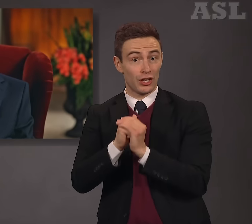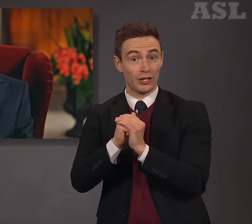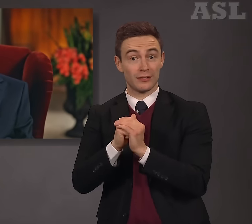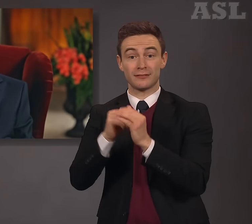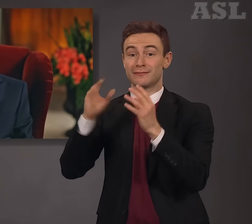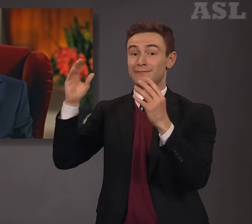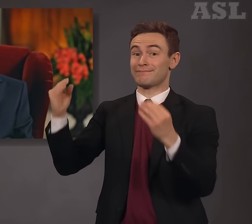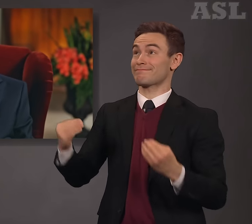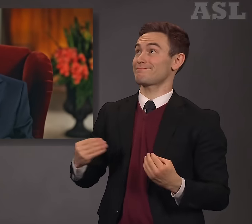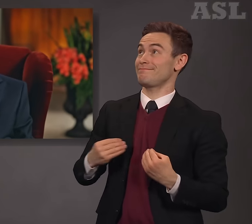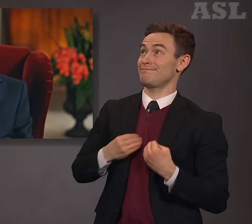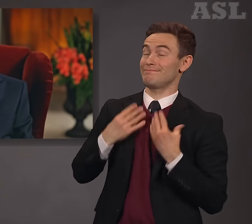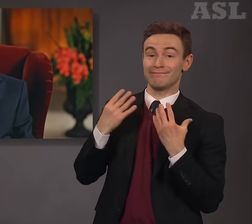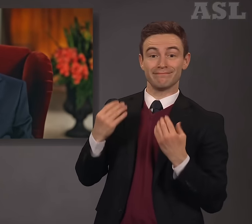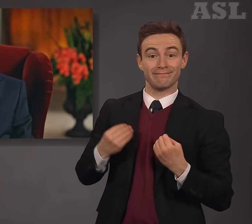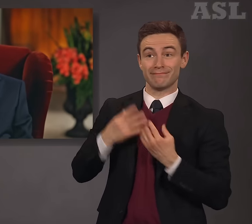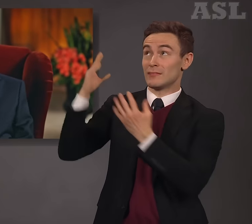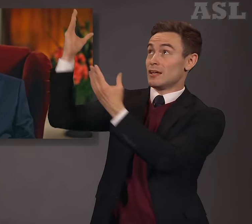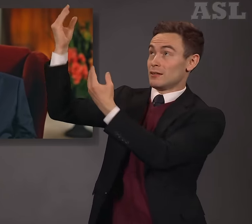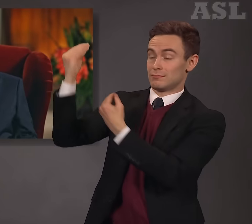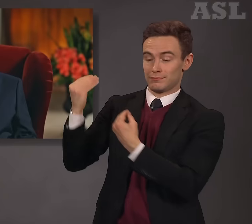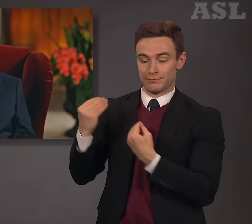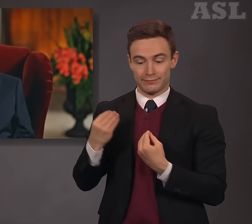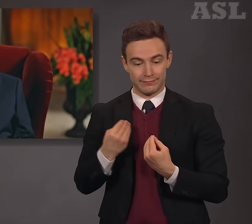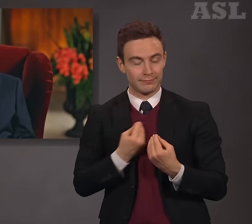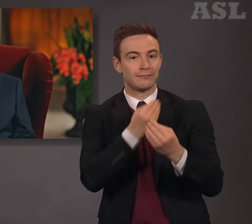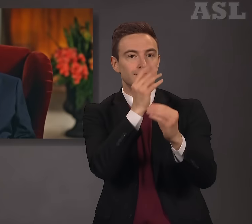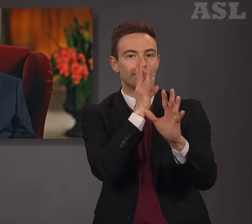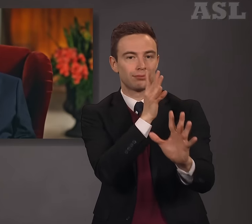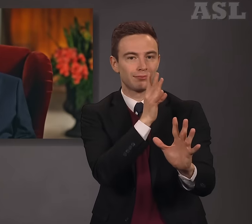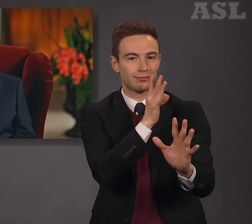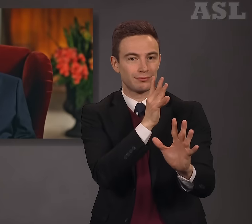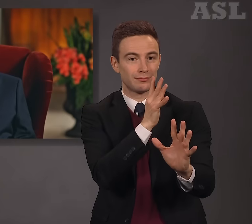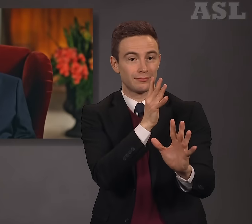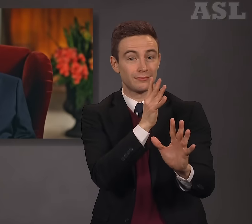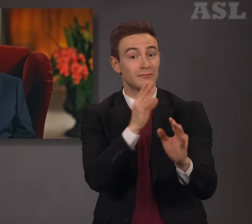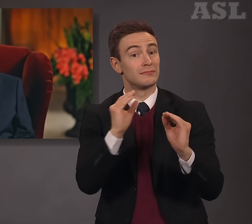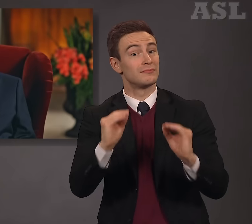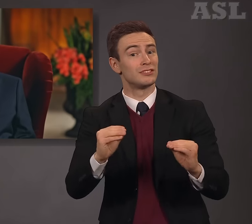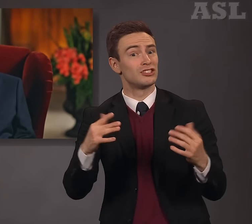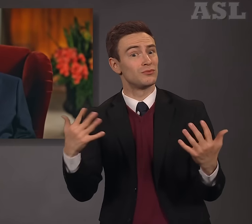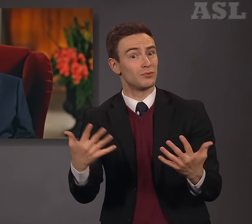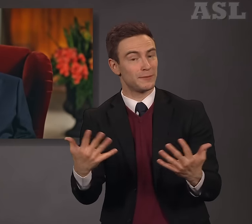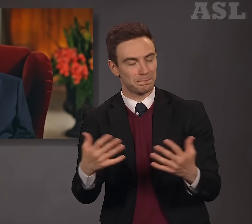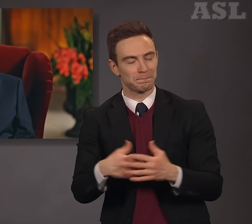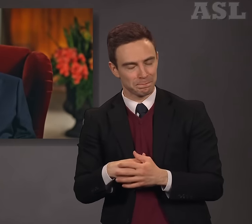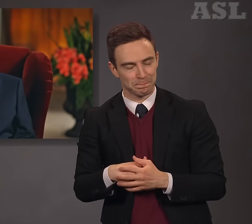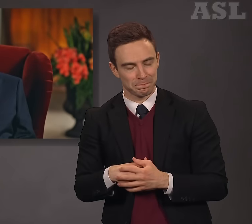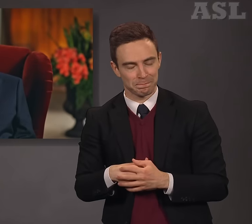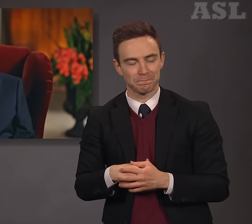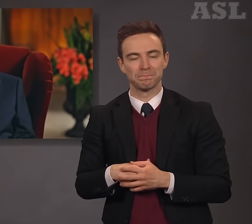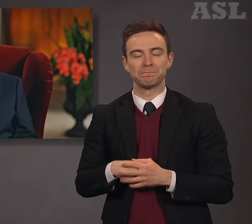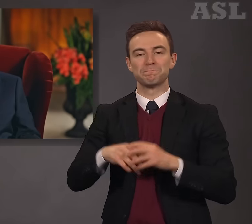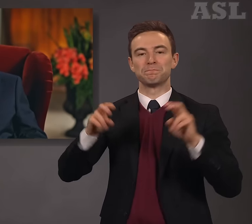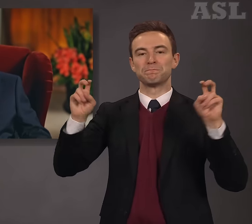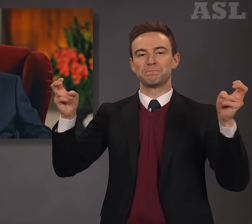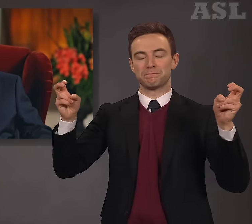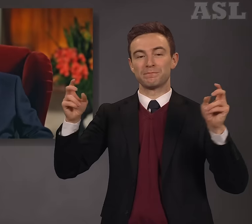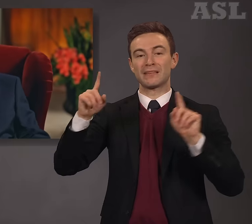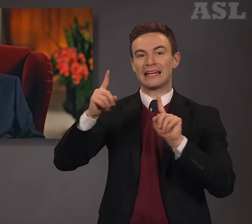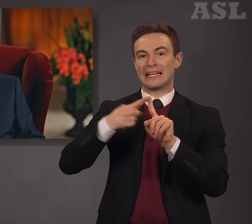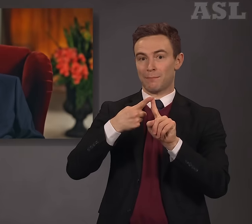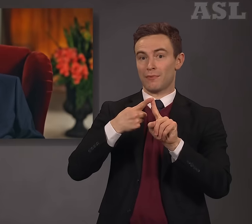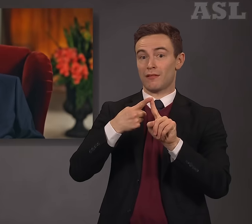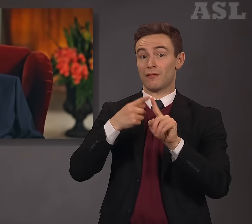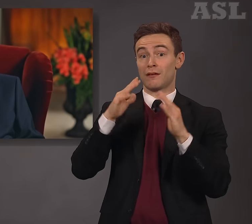That dedicatory prayer, which was received by revelation, teaches that the temple